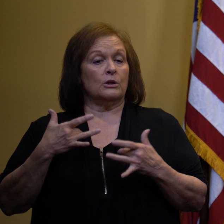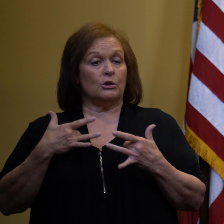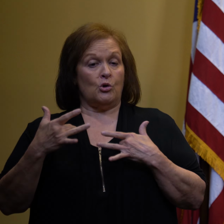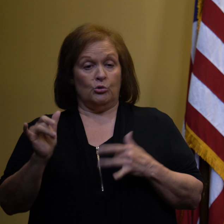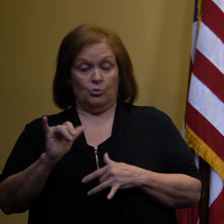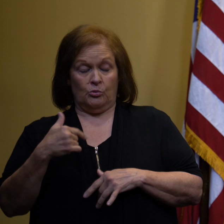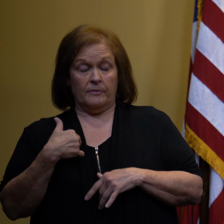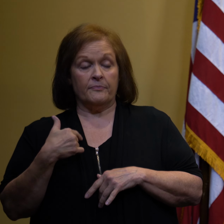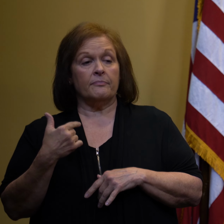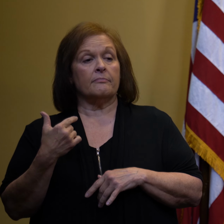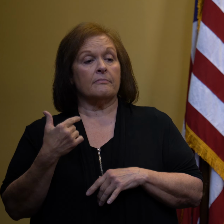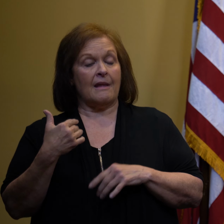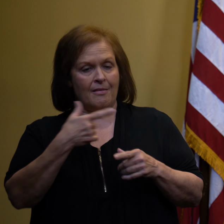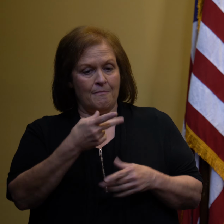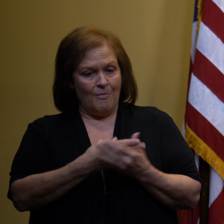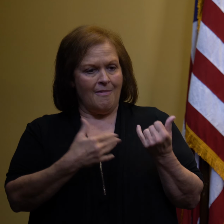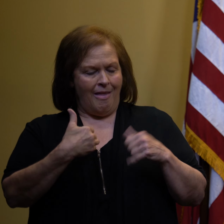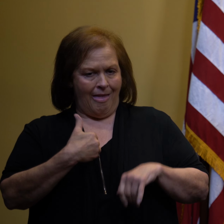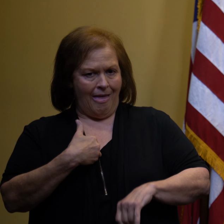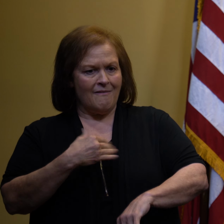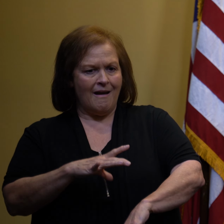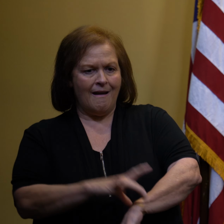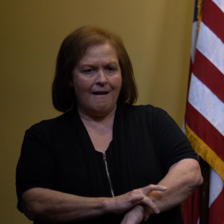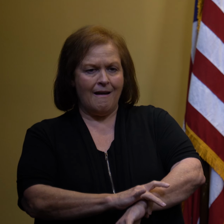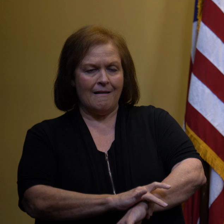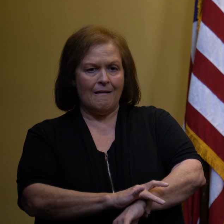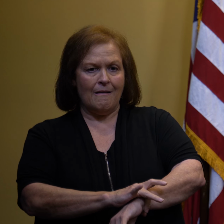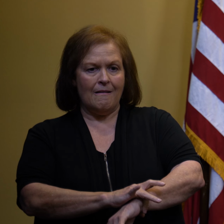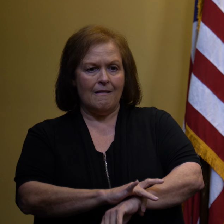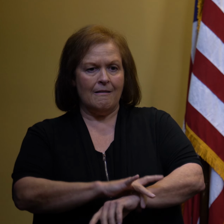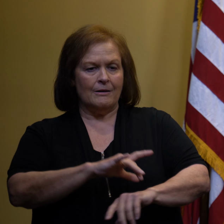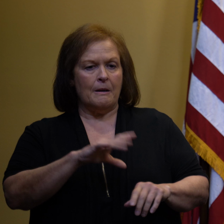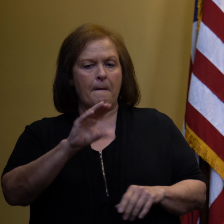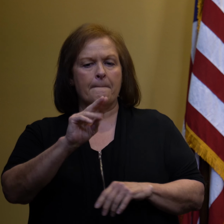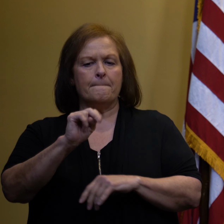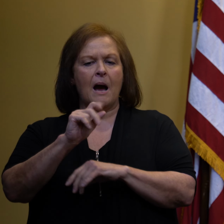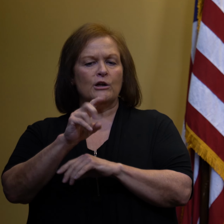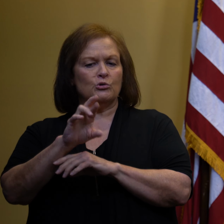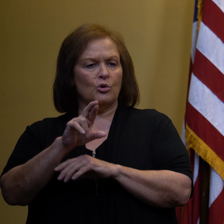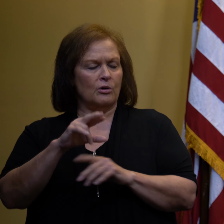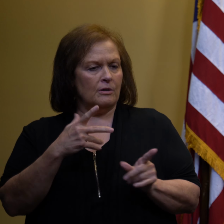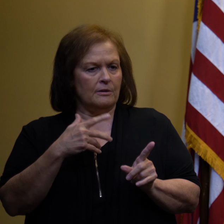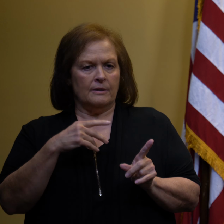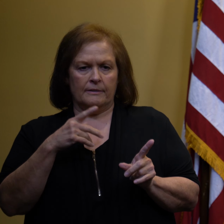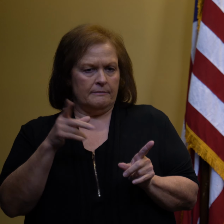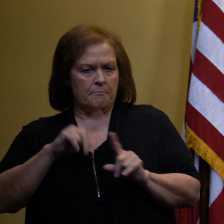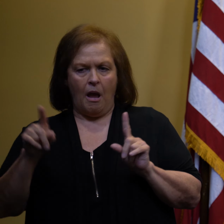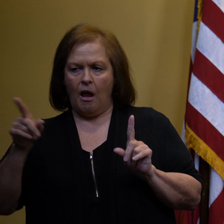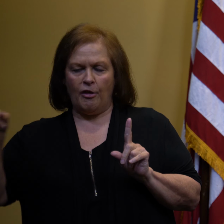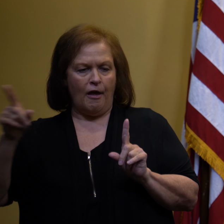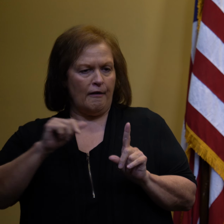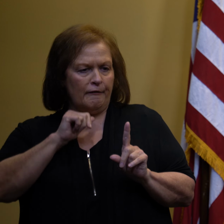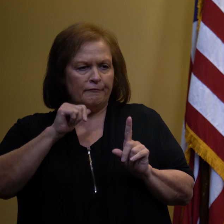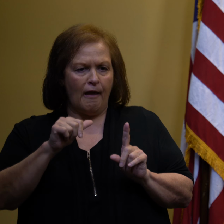two, had ankle monitors on and only realizing that very little monitoring was